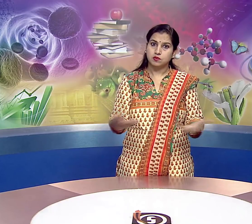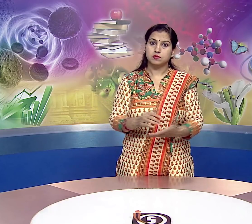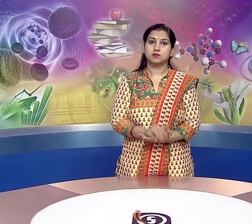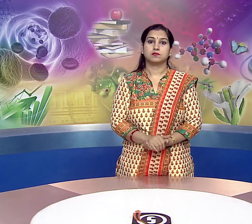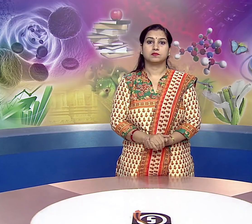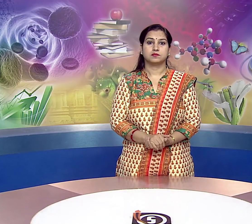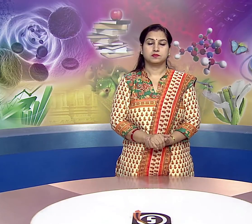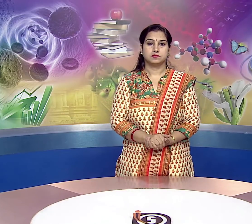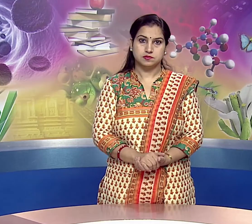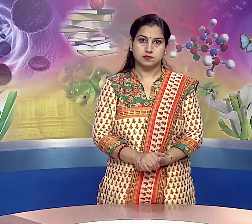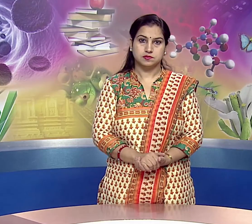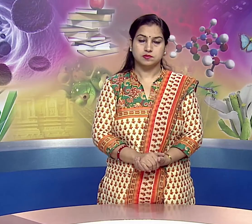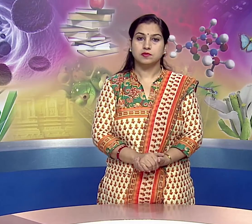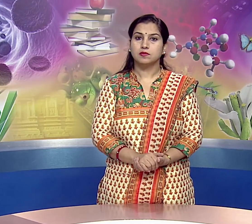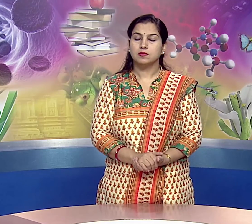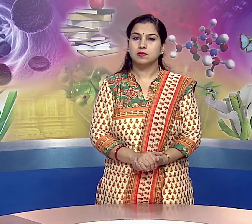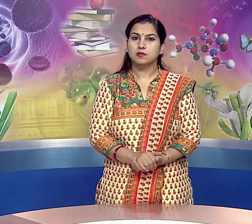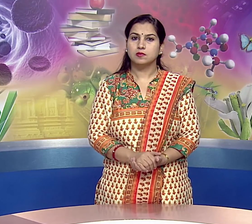to. We have a shallow